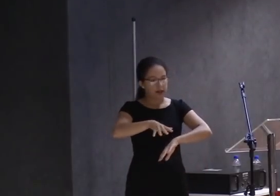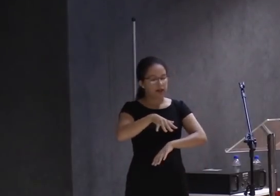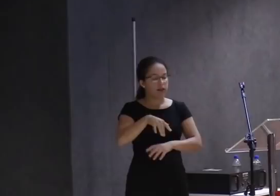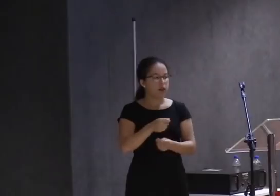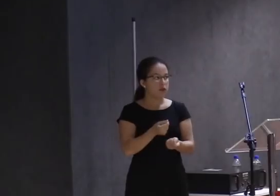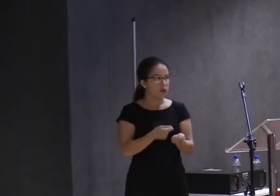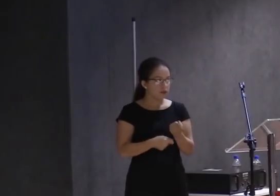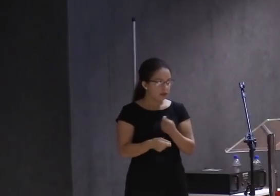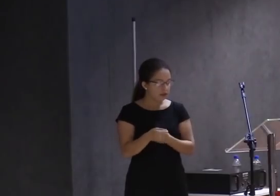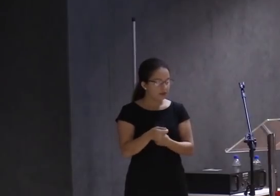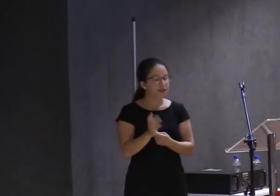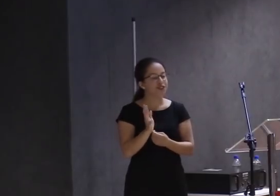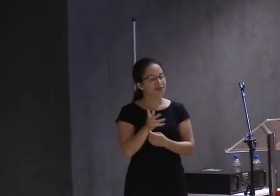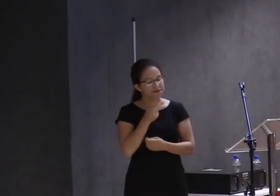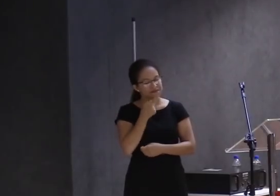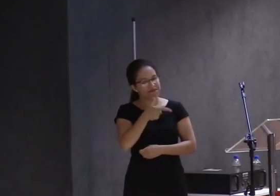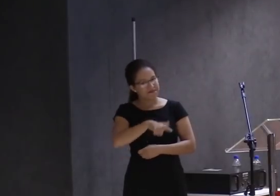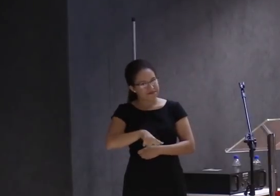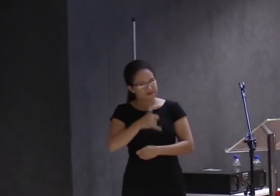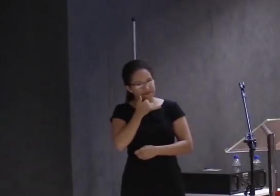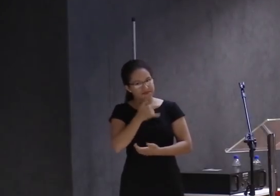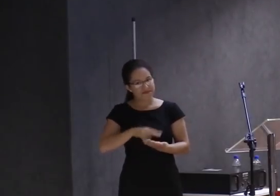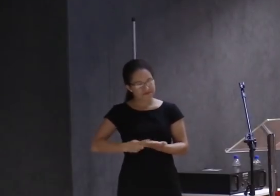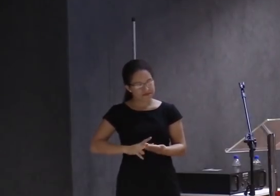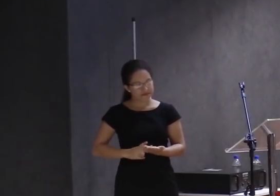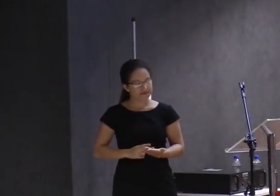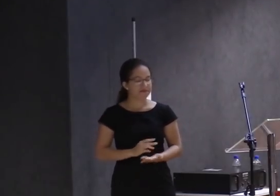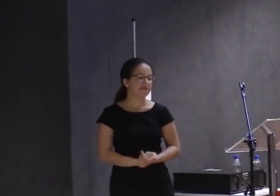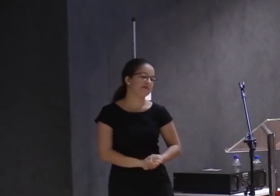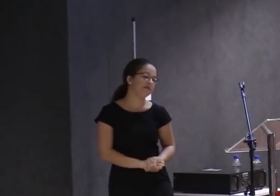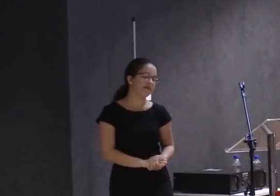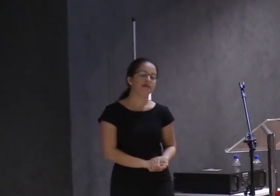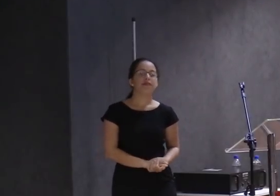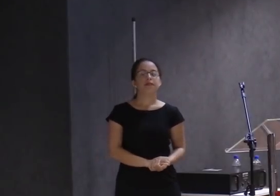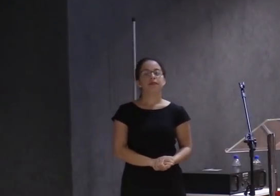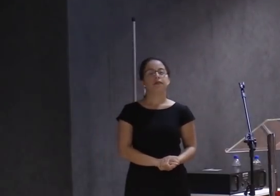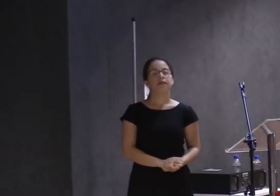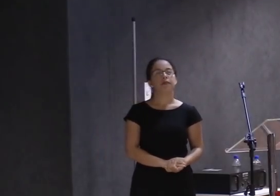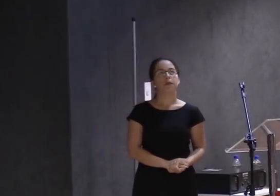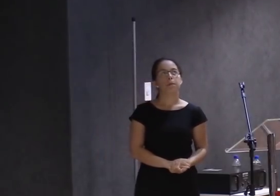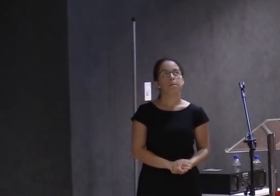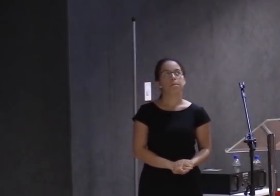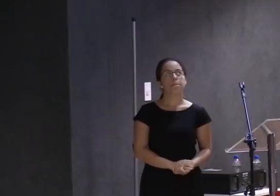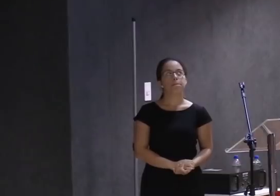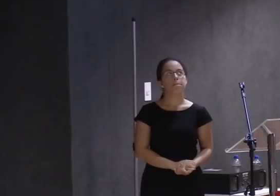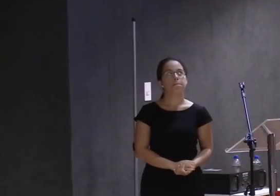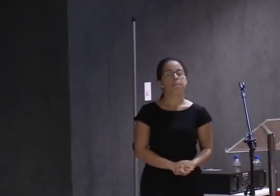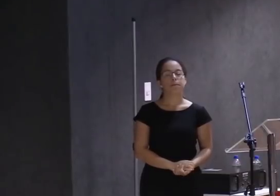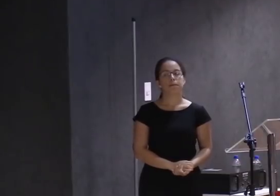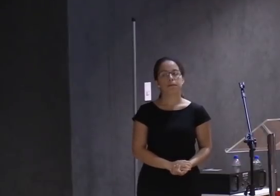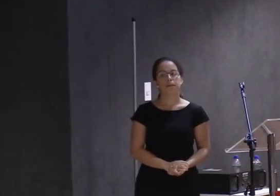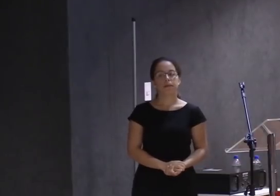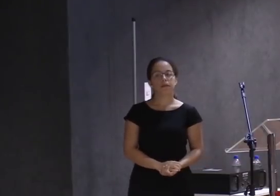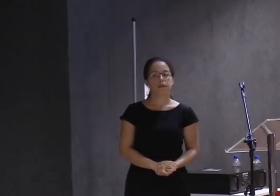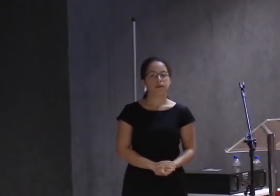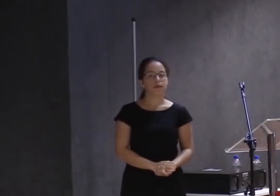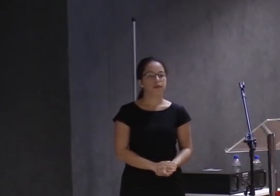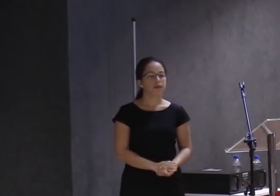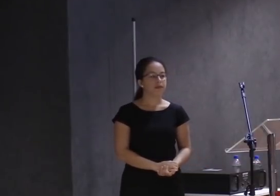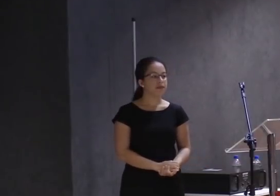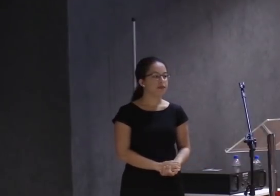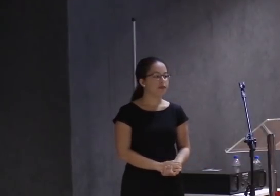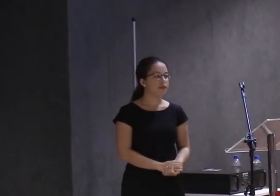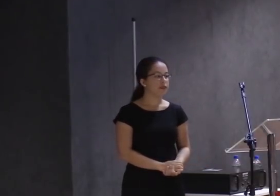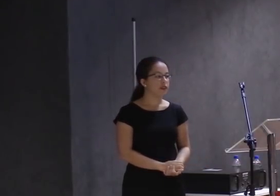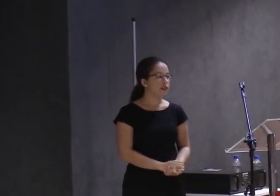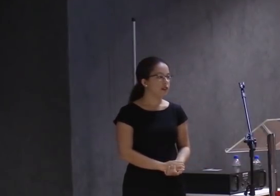economia. The School of Technology is the biggest one in our university. We have the most of the degree programs in this